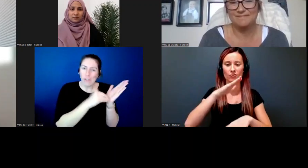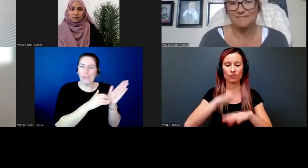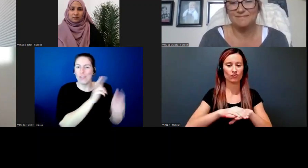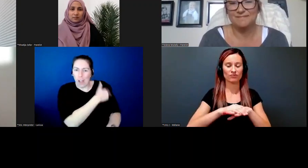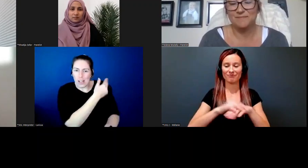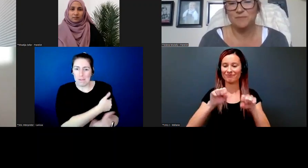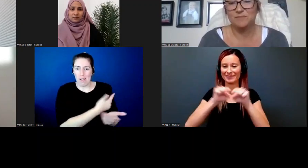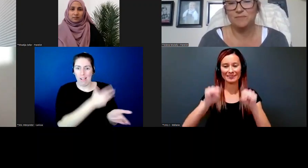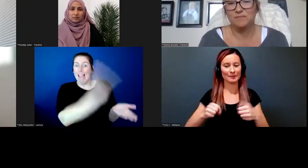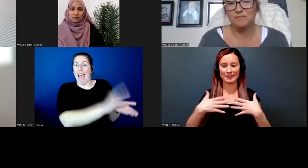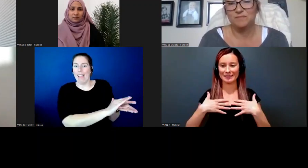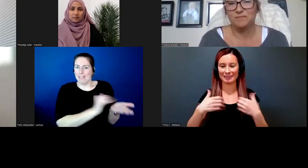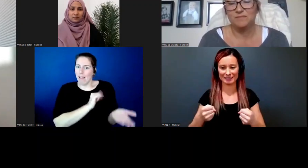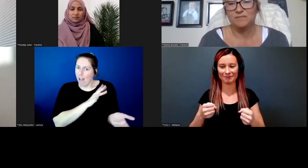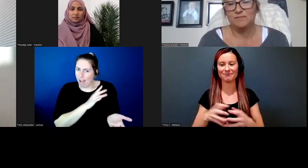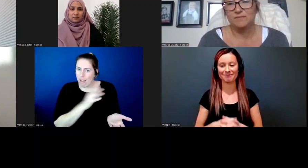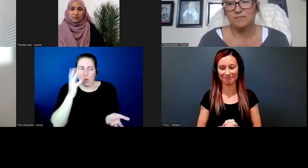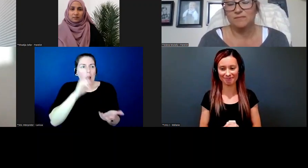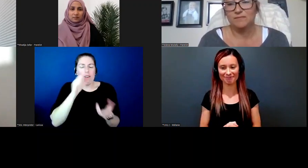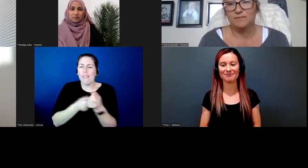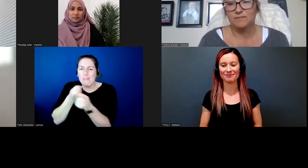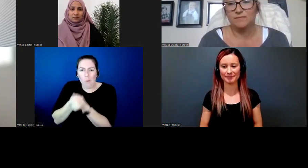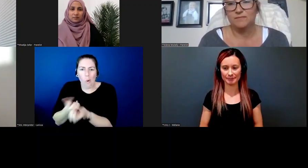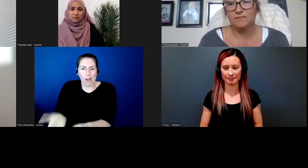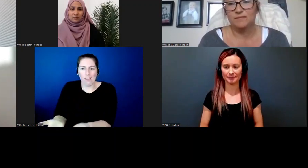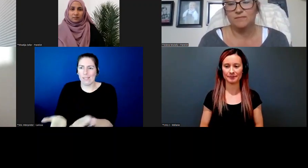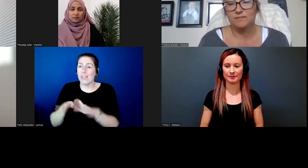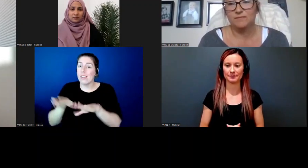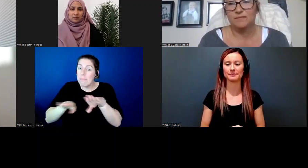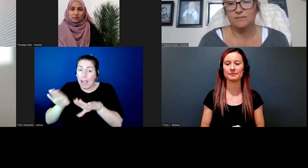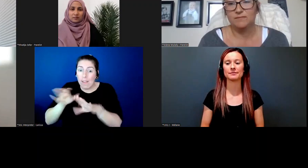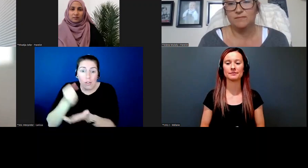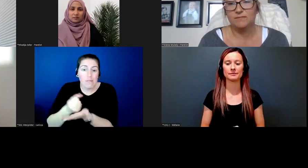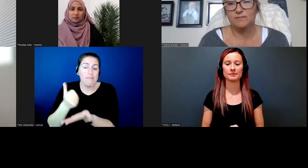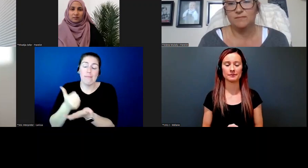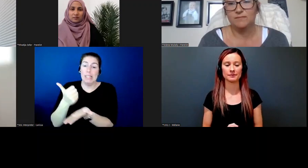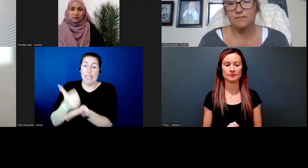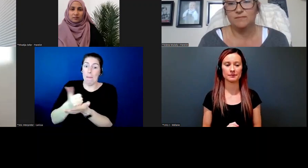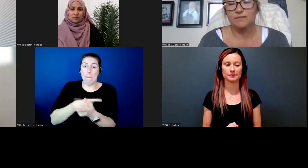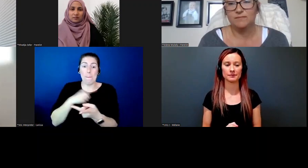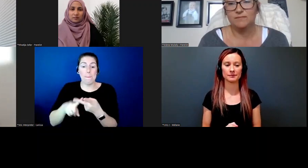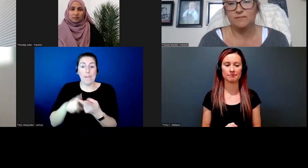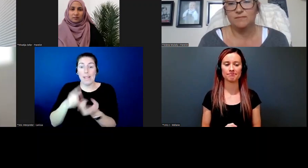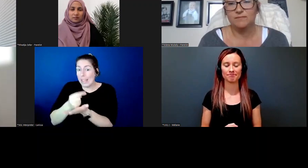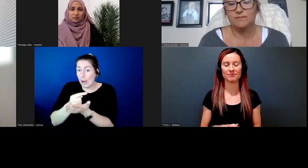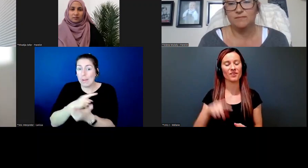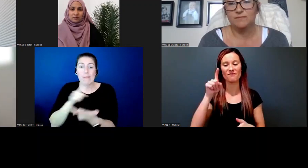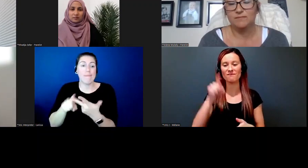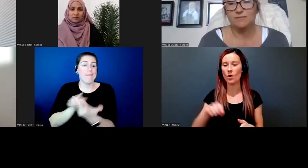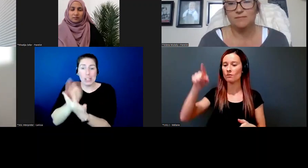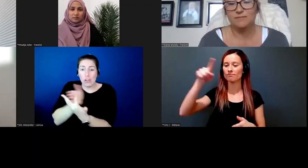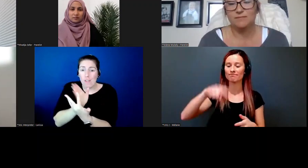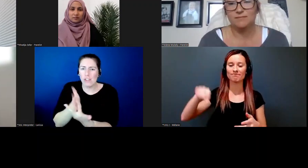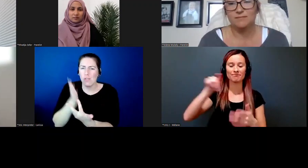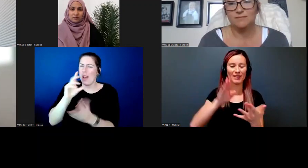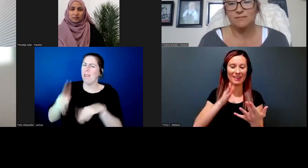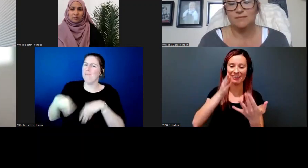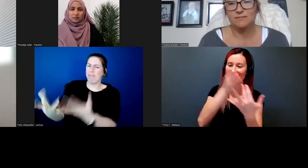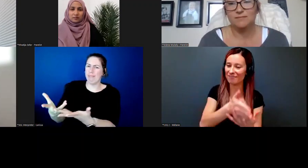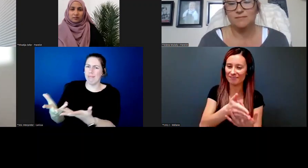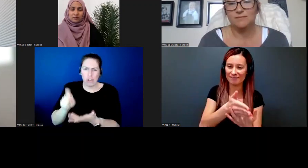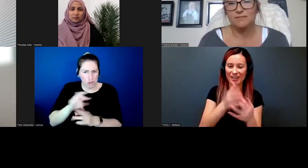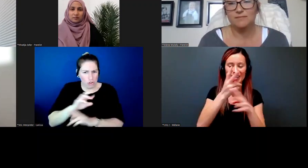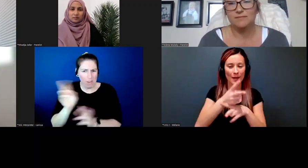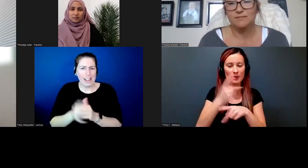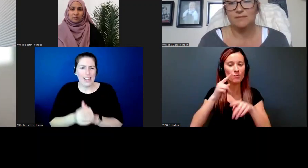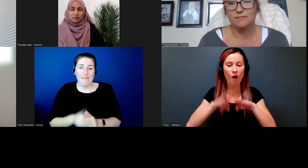support kids in those ways with behavior support and therapy interventions. It's yeah, I think that's a challenge across